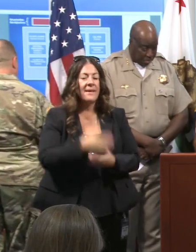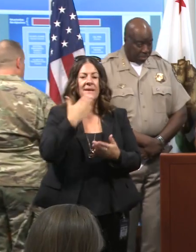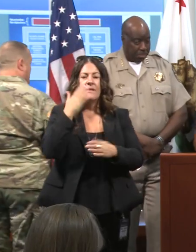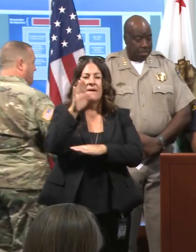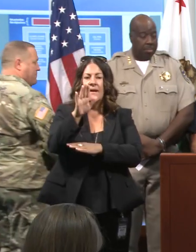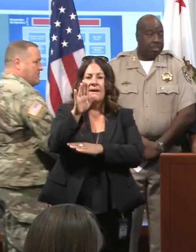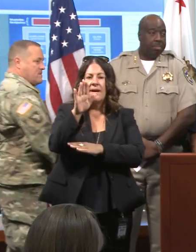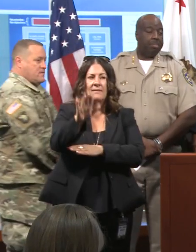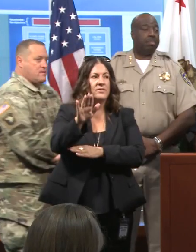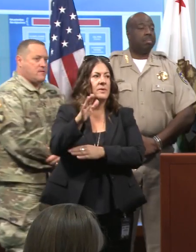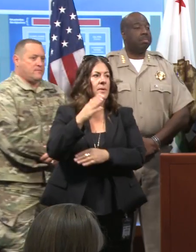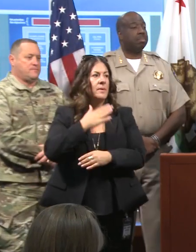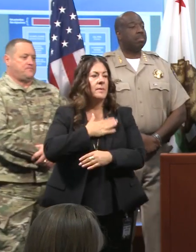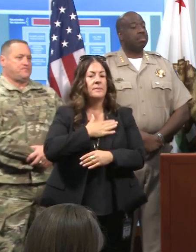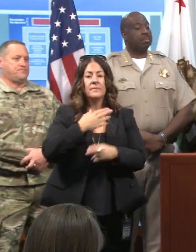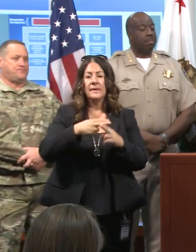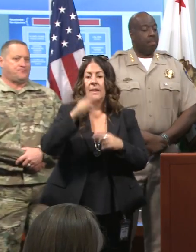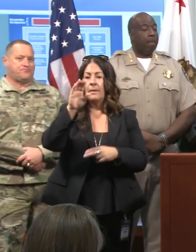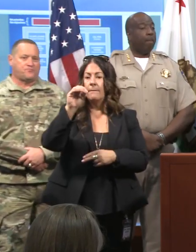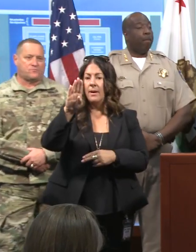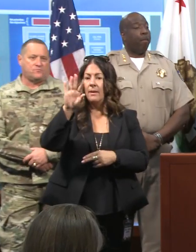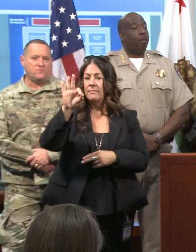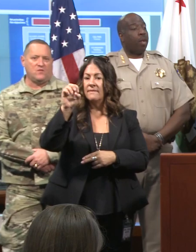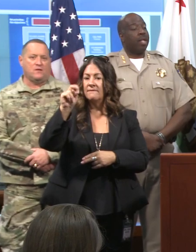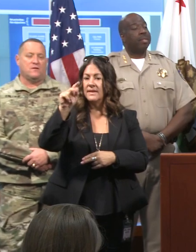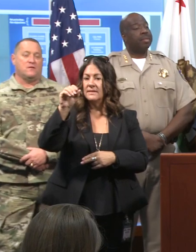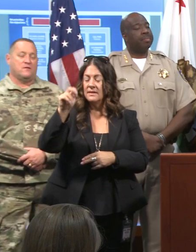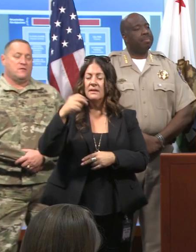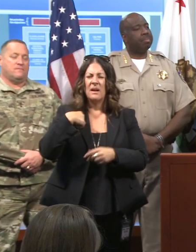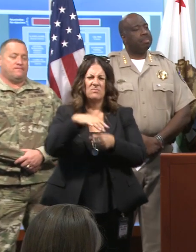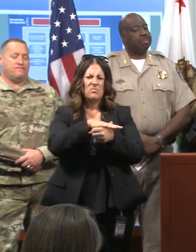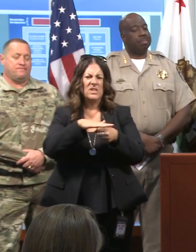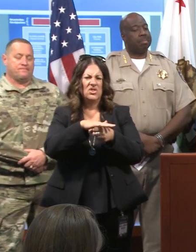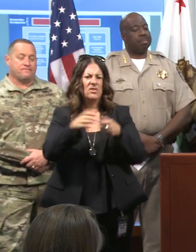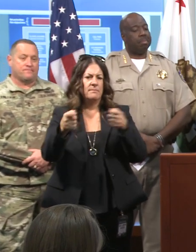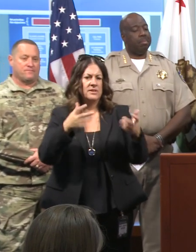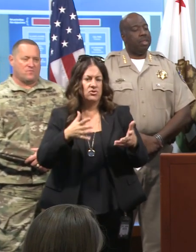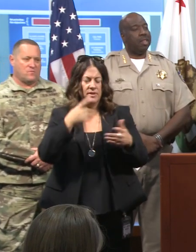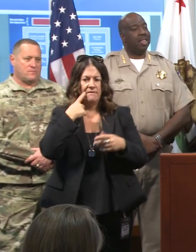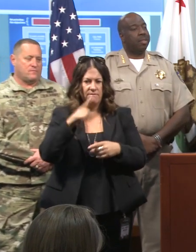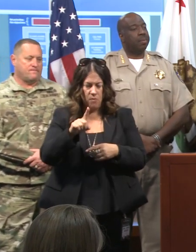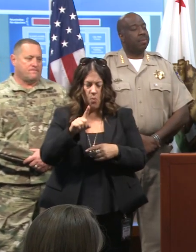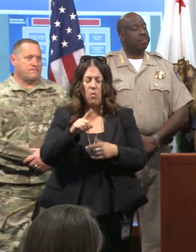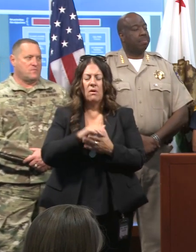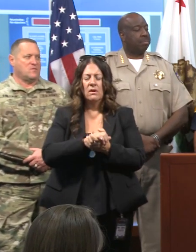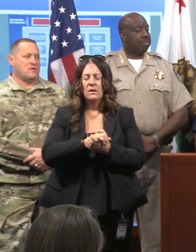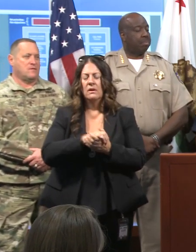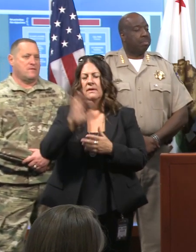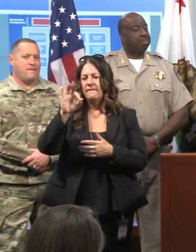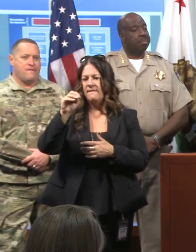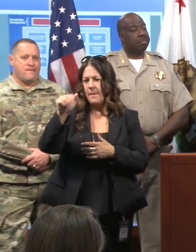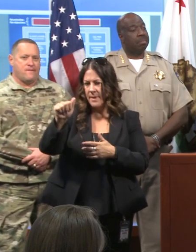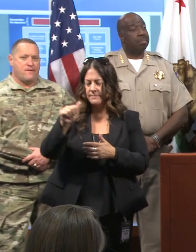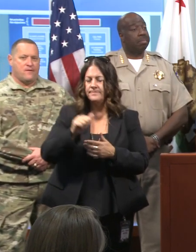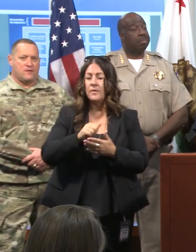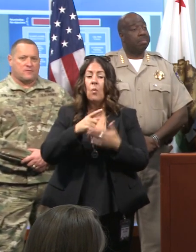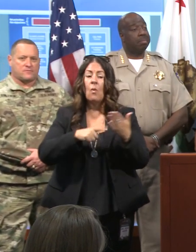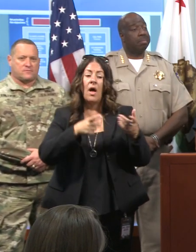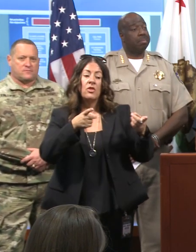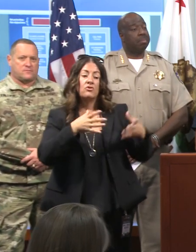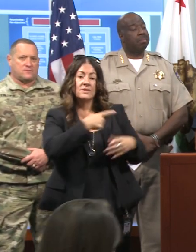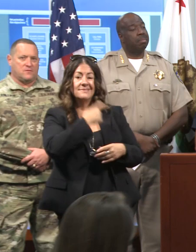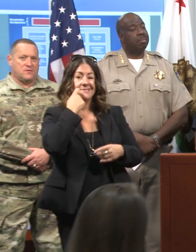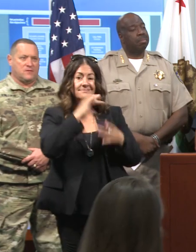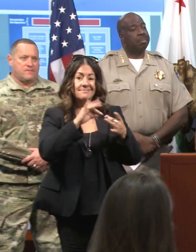Good day, Bob Fenton, FEMA Region 9's Regional Administrator. As Mr. Giliducci discussed, the